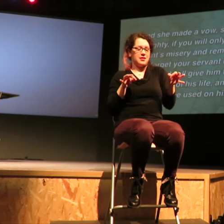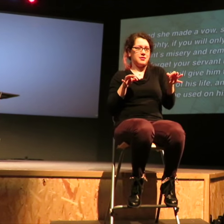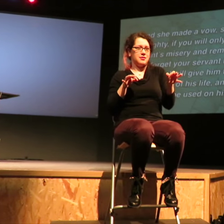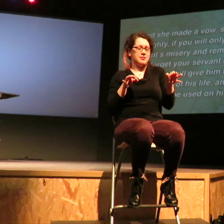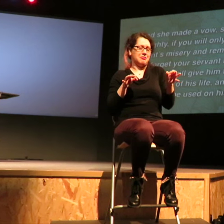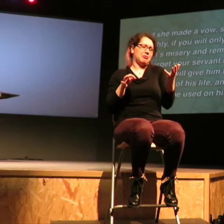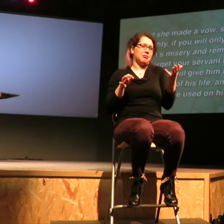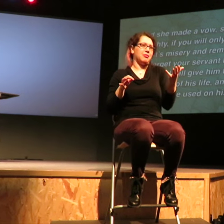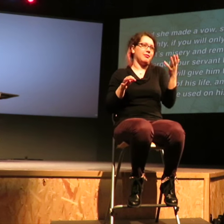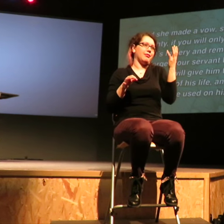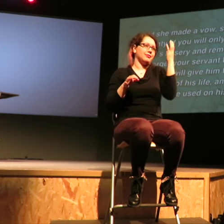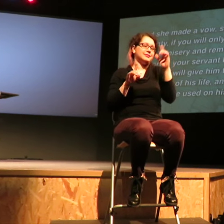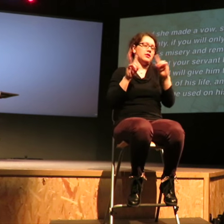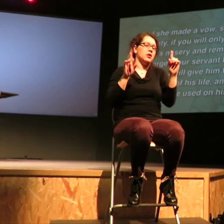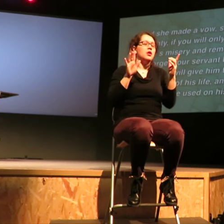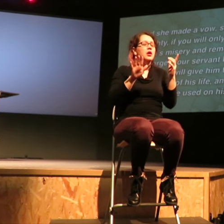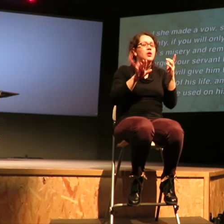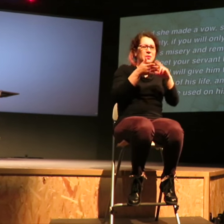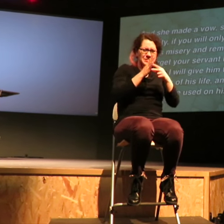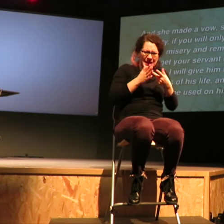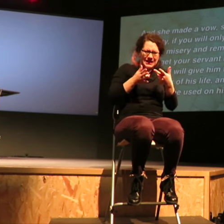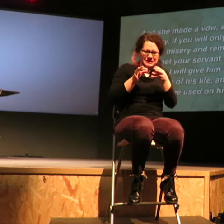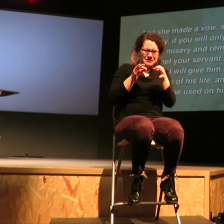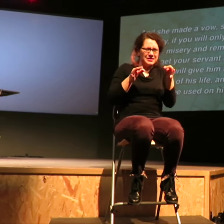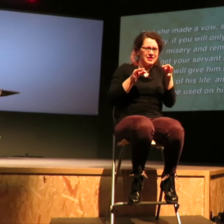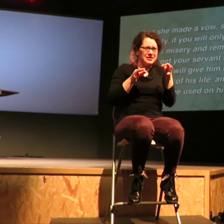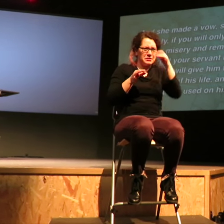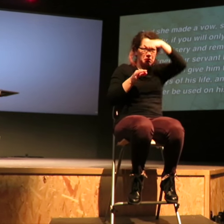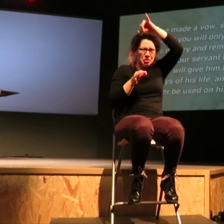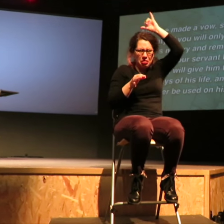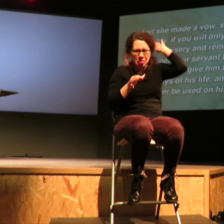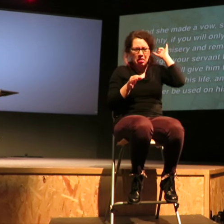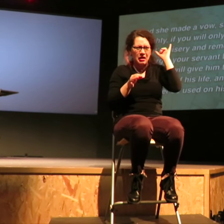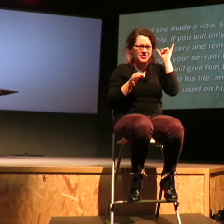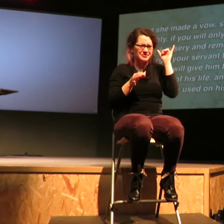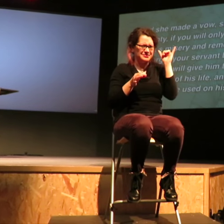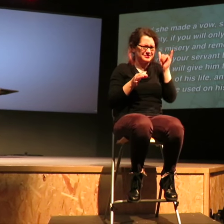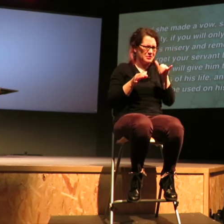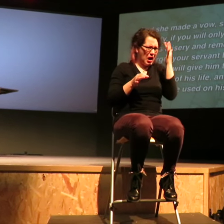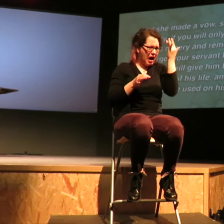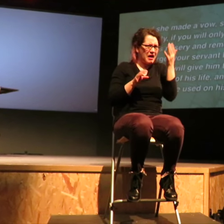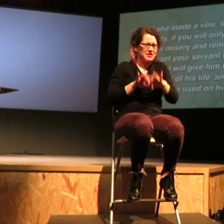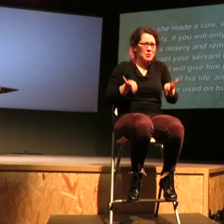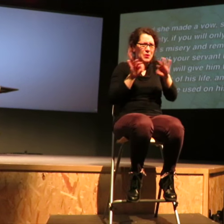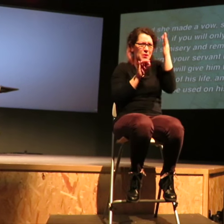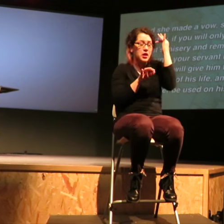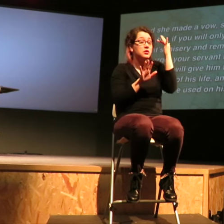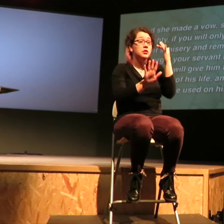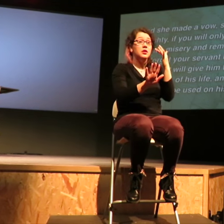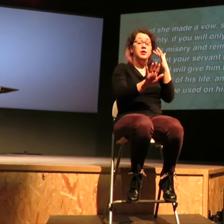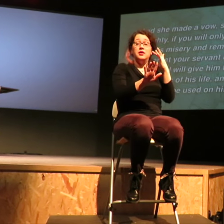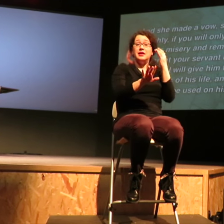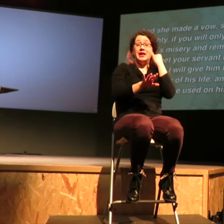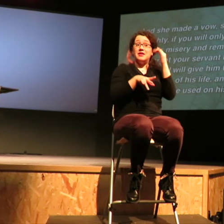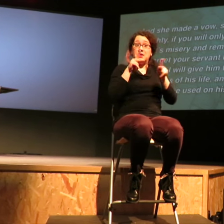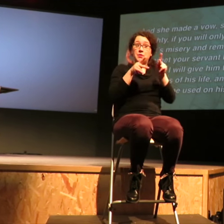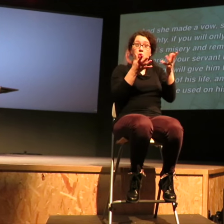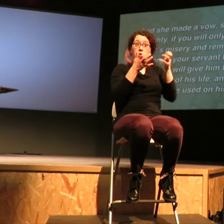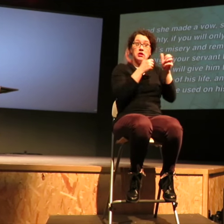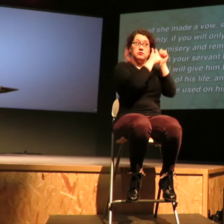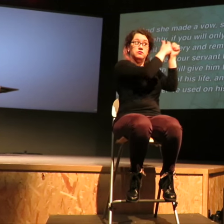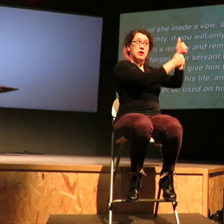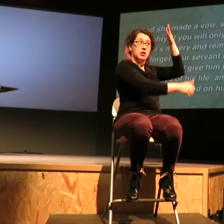No razor will ever be used on his head. What does that mean? Well, the reason why this is important is because back in that day, there was a vow that people could make to follow God